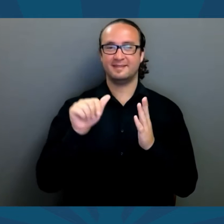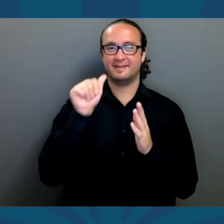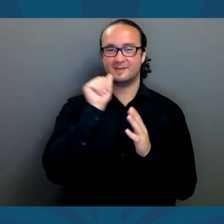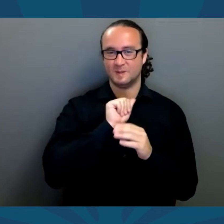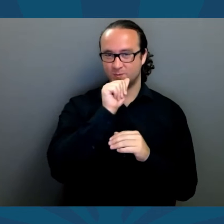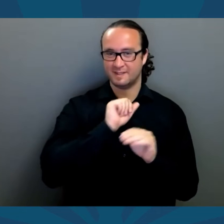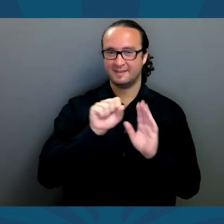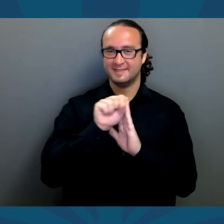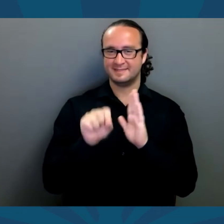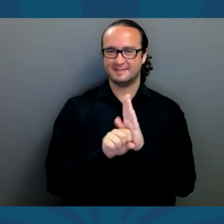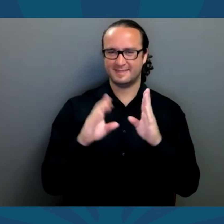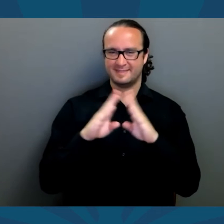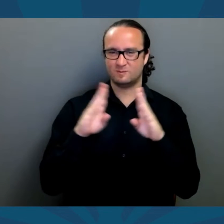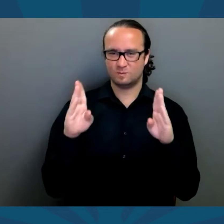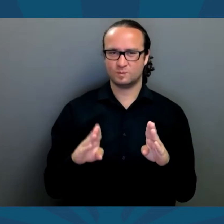the Arizona State House,